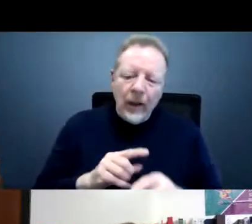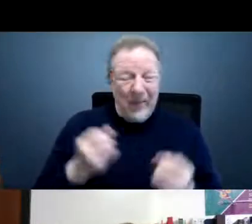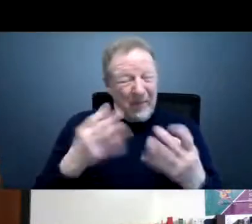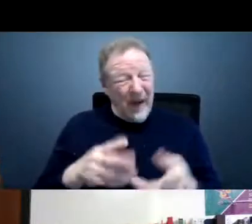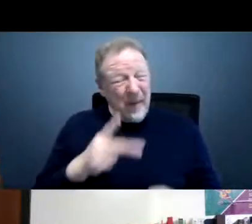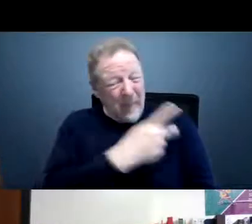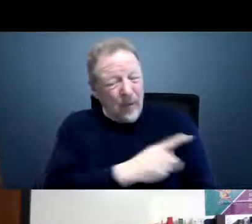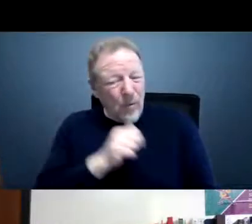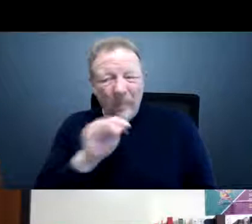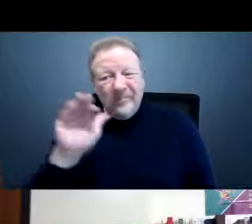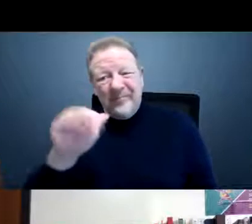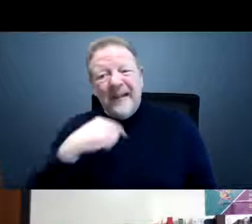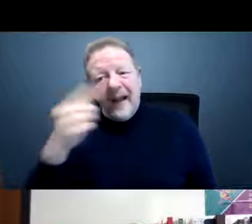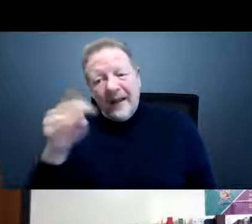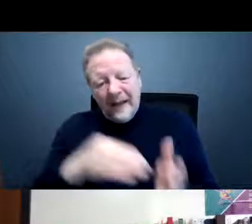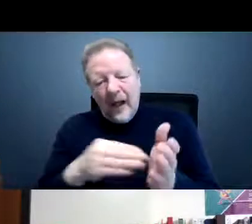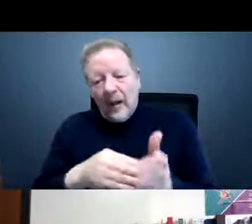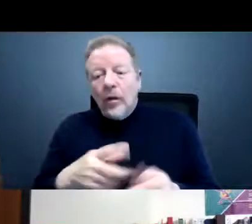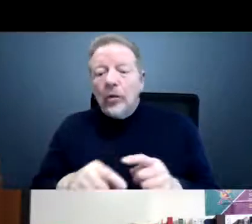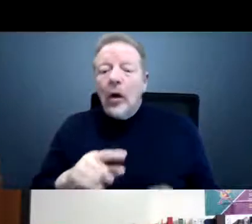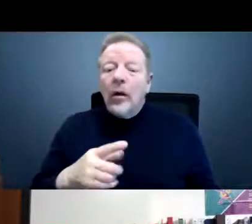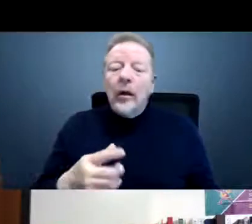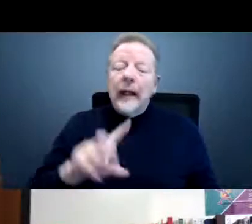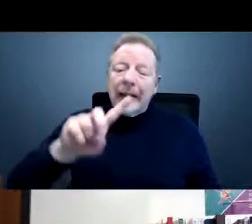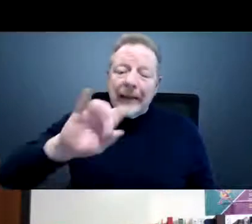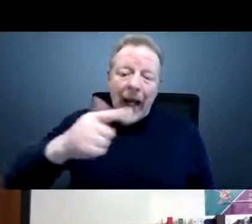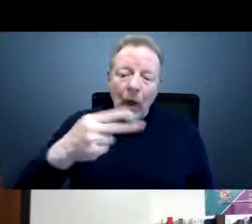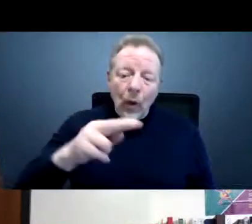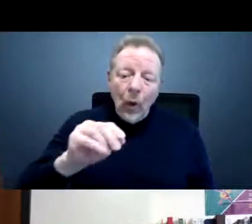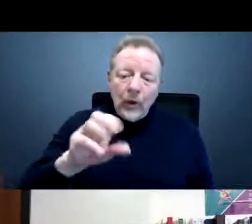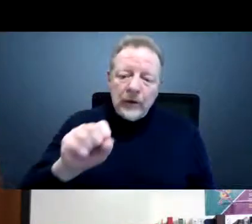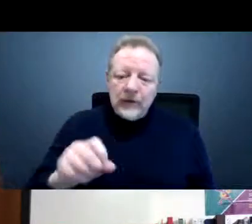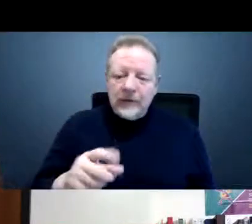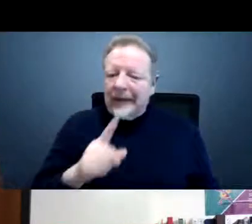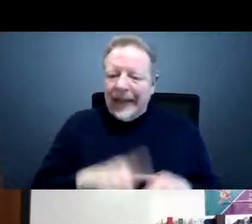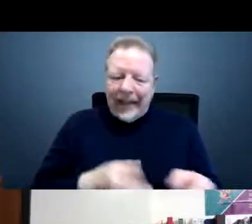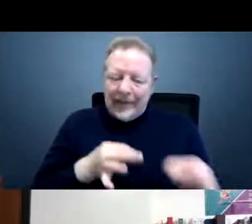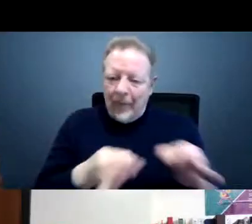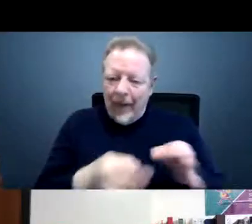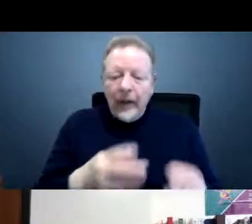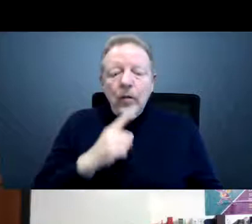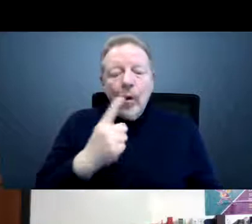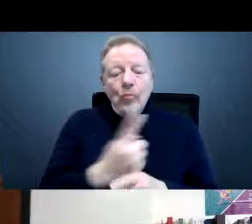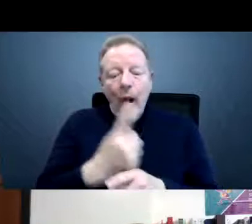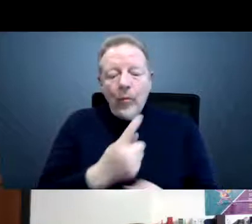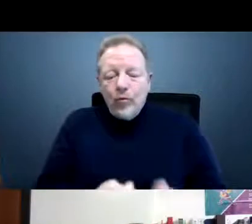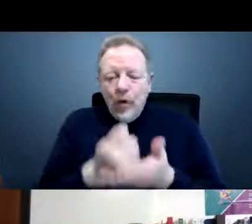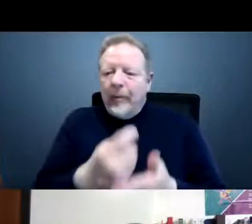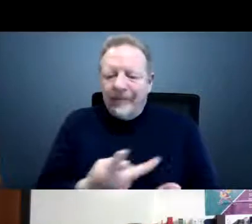so a correct diagnosis can't be made, and the proper treatment often isn't